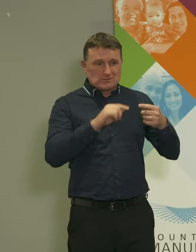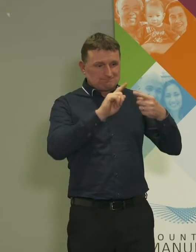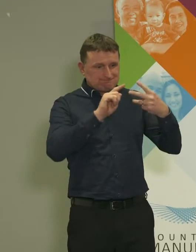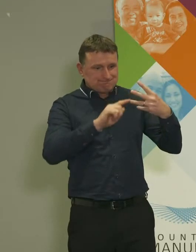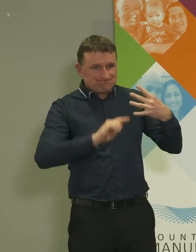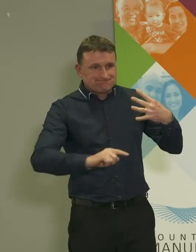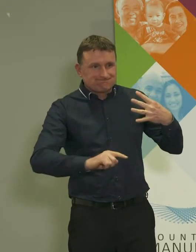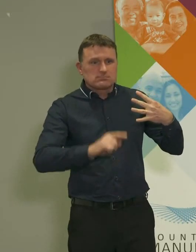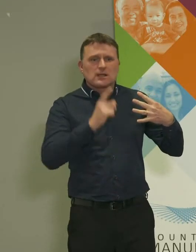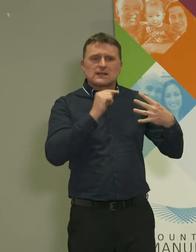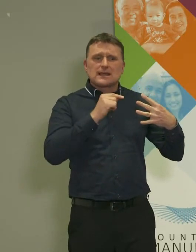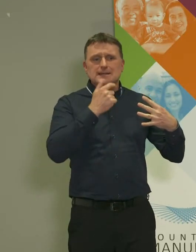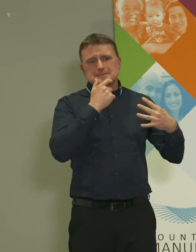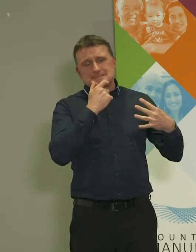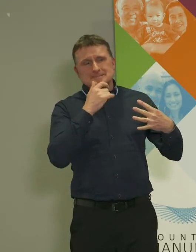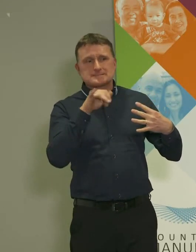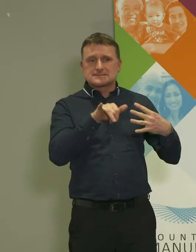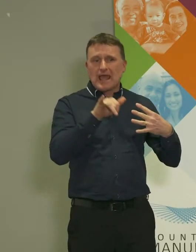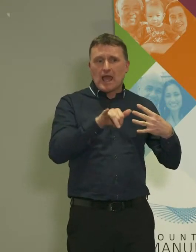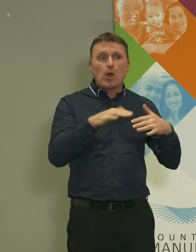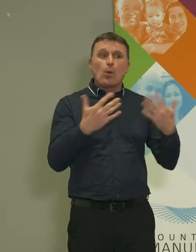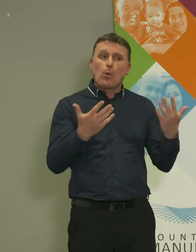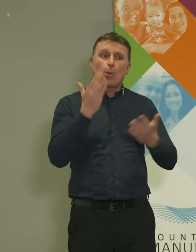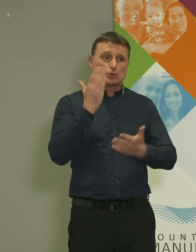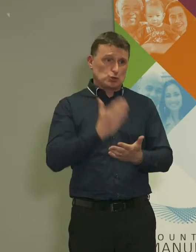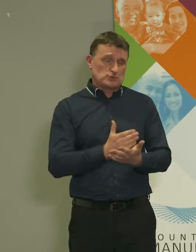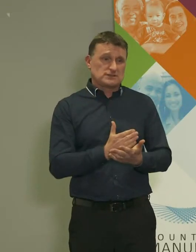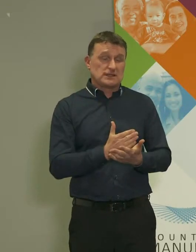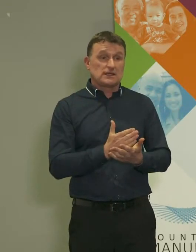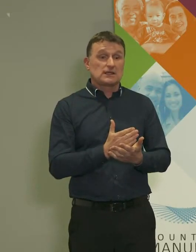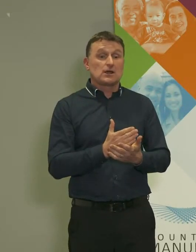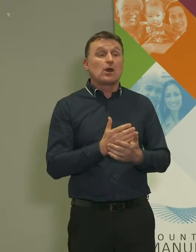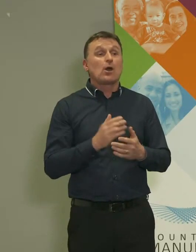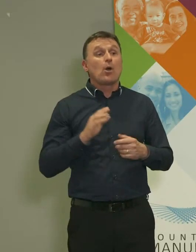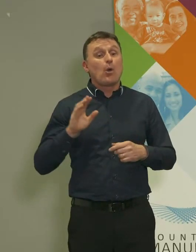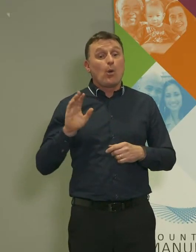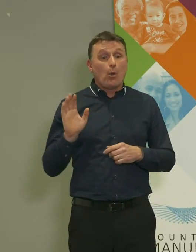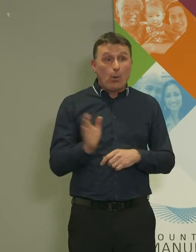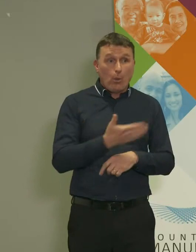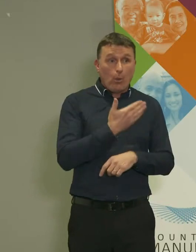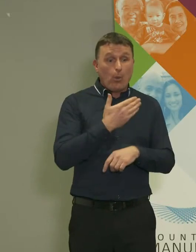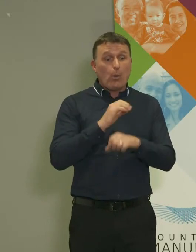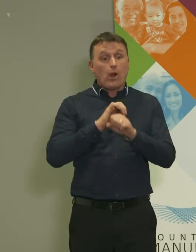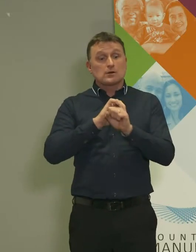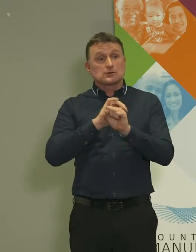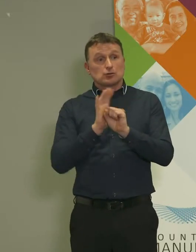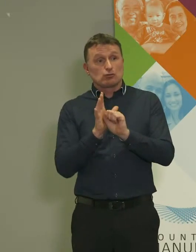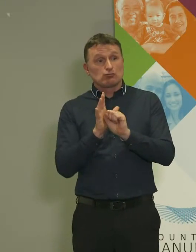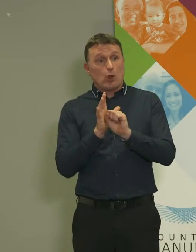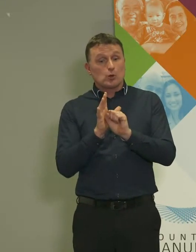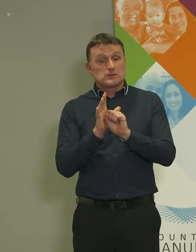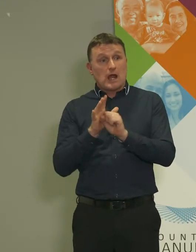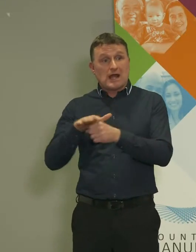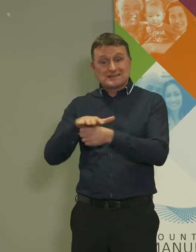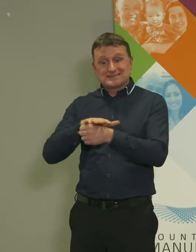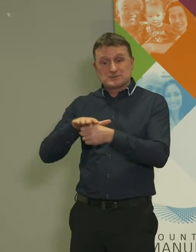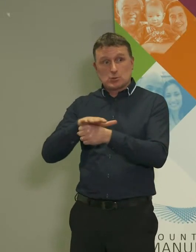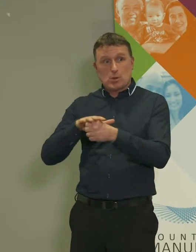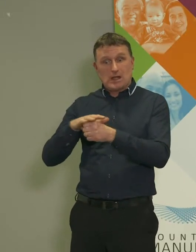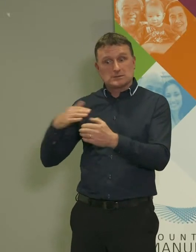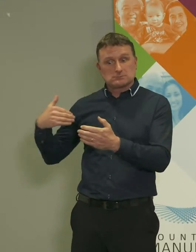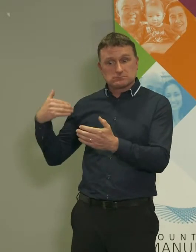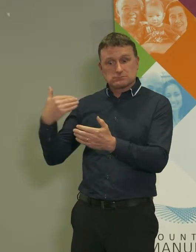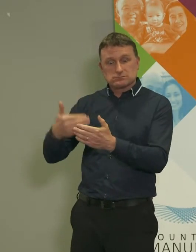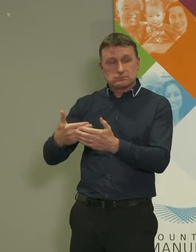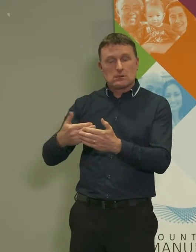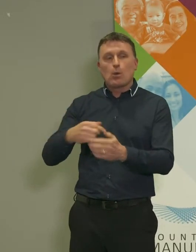certainty. So one is the fact that all cases that are coming through, except for the maintenance person, are related